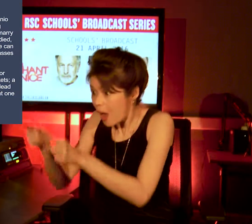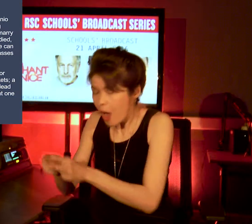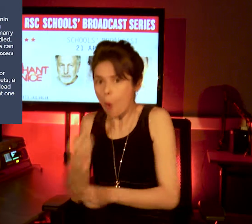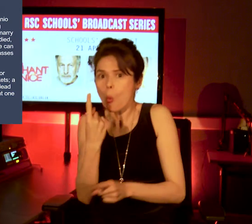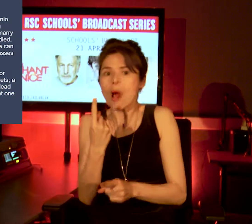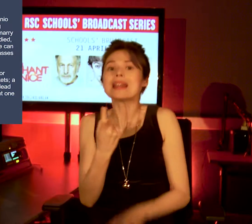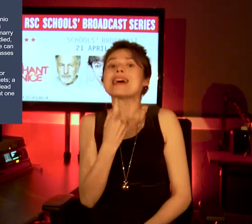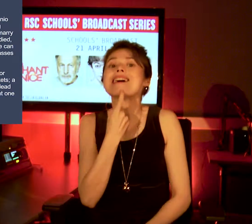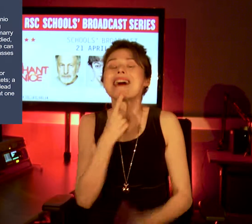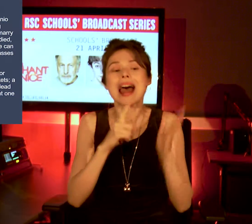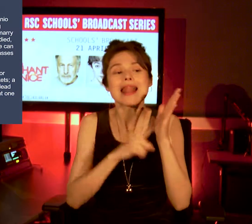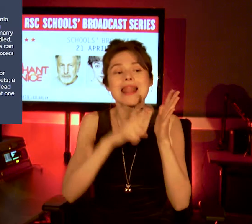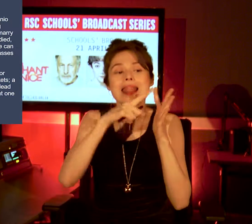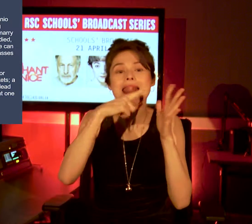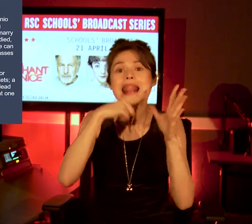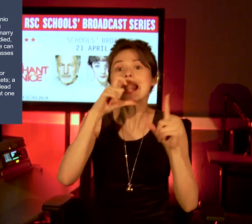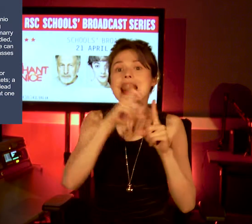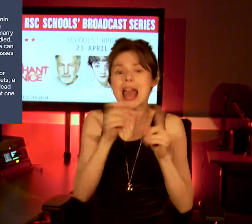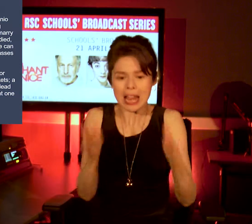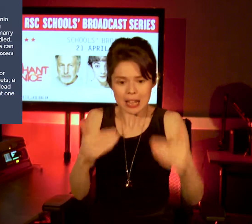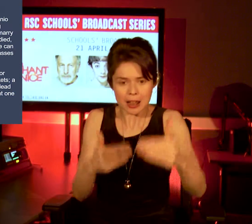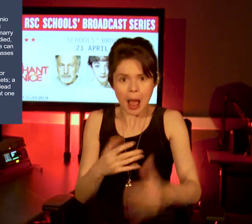one, or a lead one.